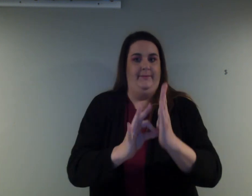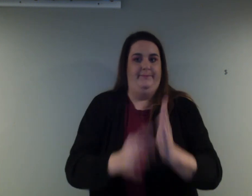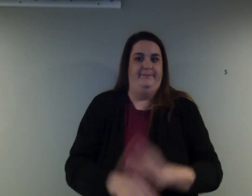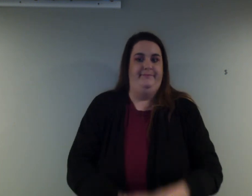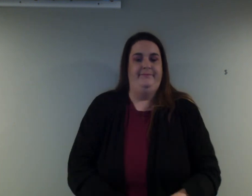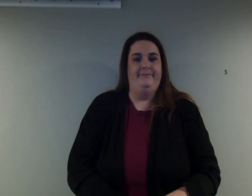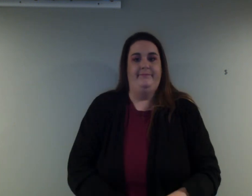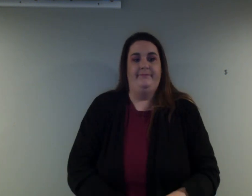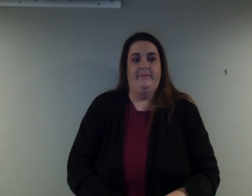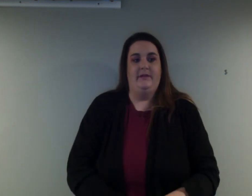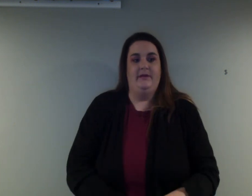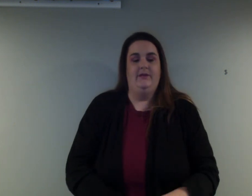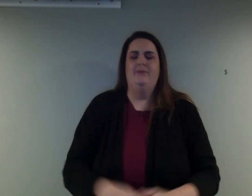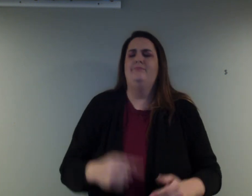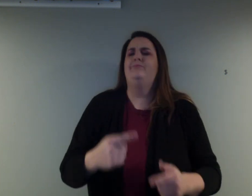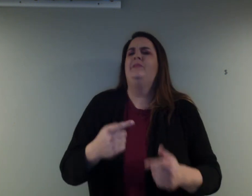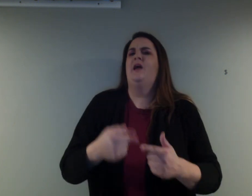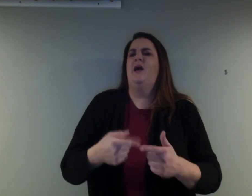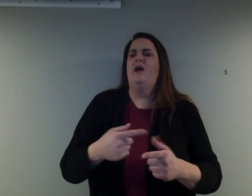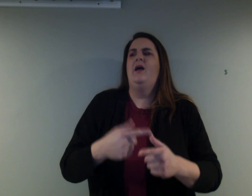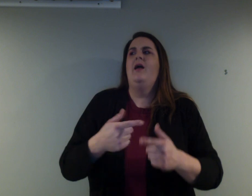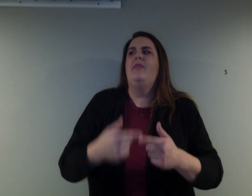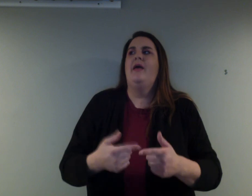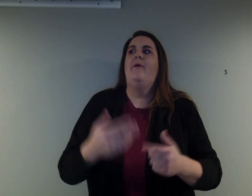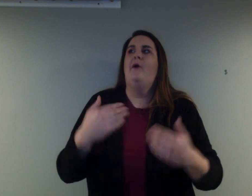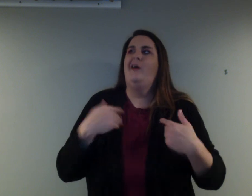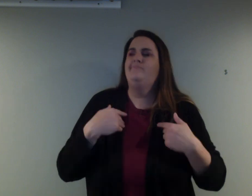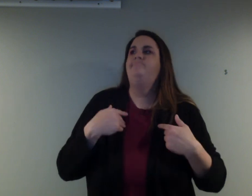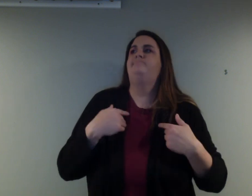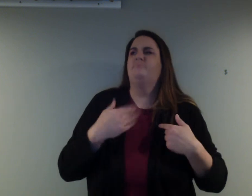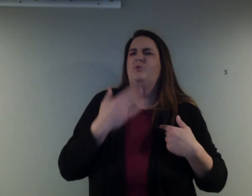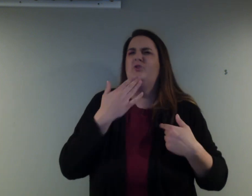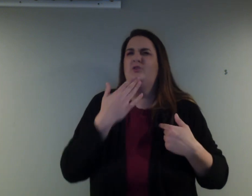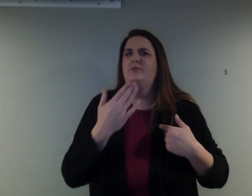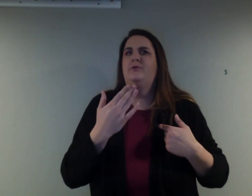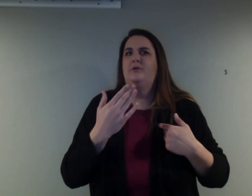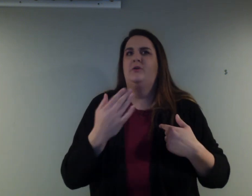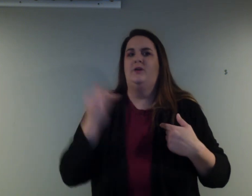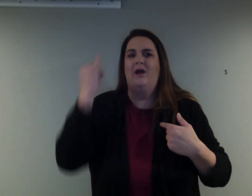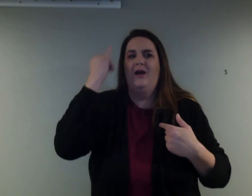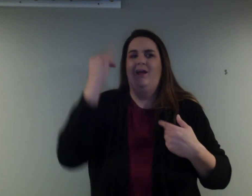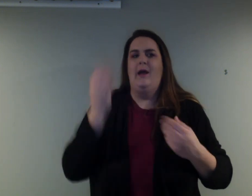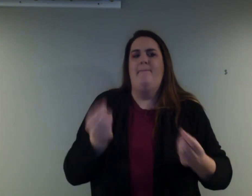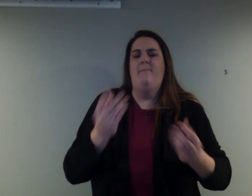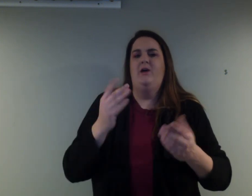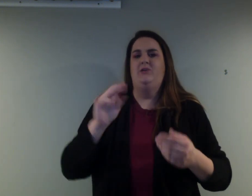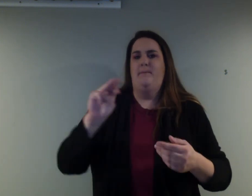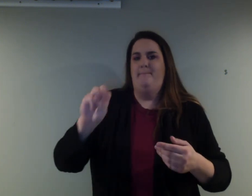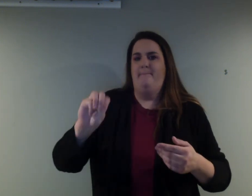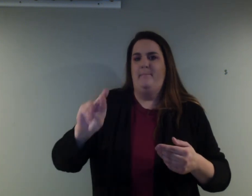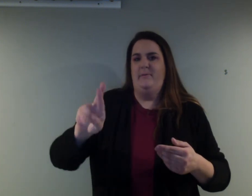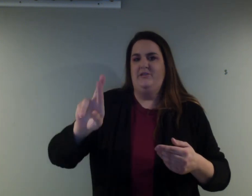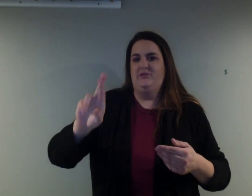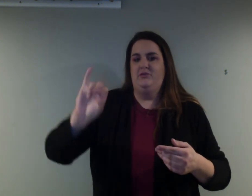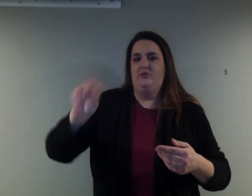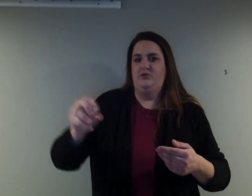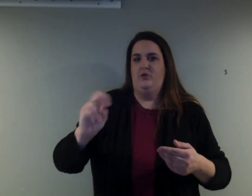Then we'll have a pretty good idea of how much Mr. Jones will have to pay for all the materials.